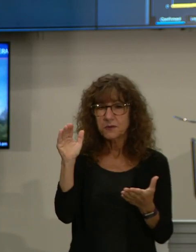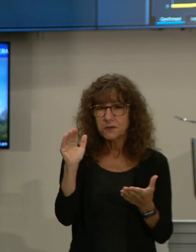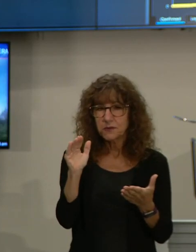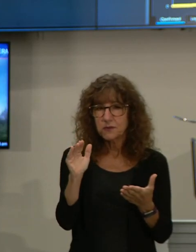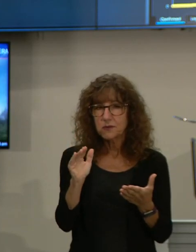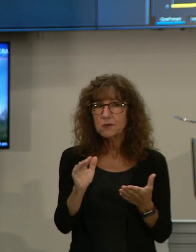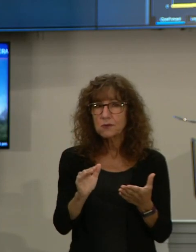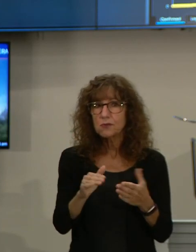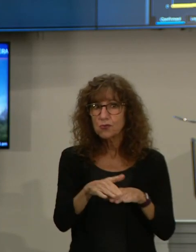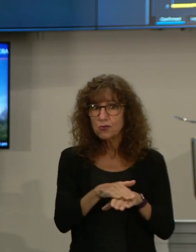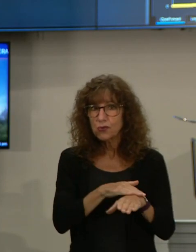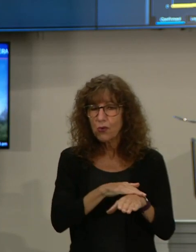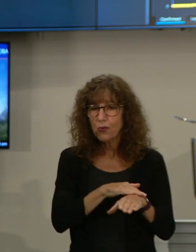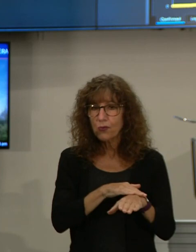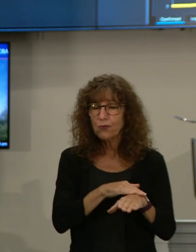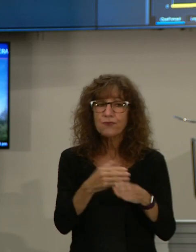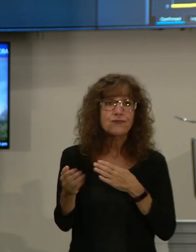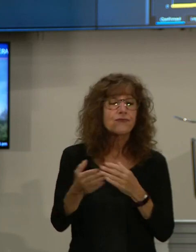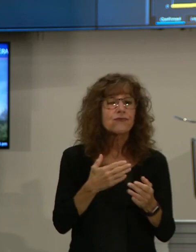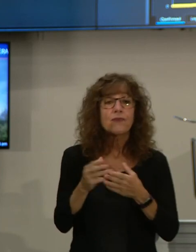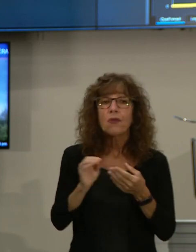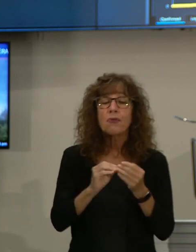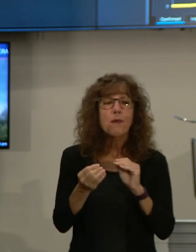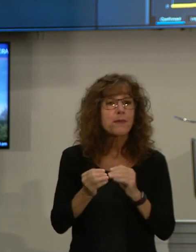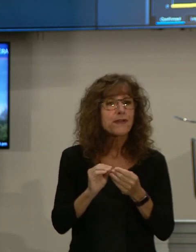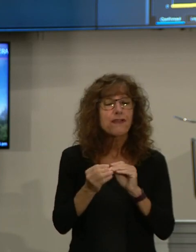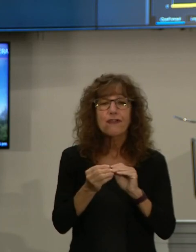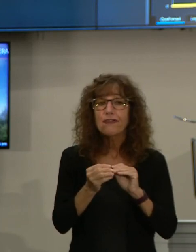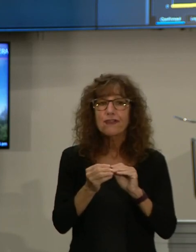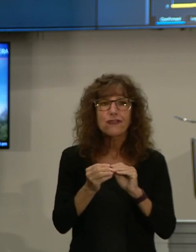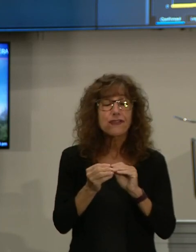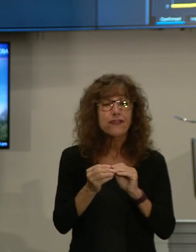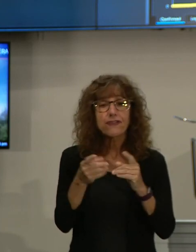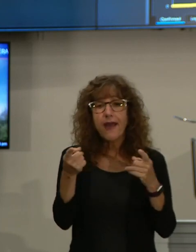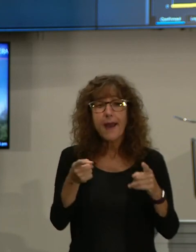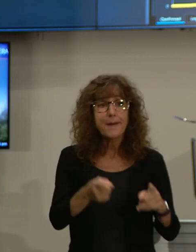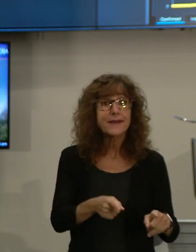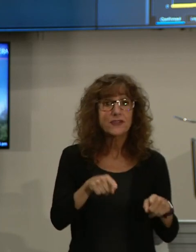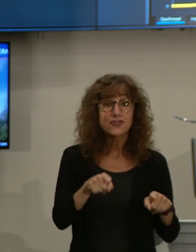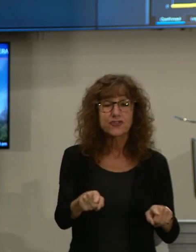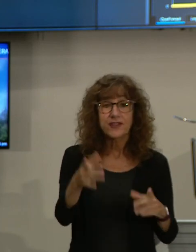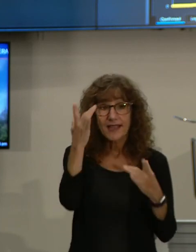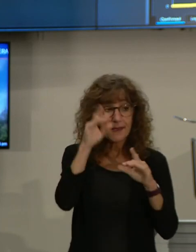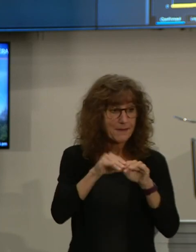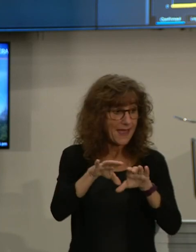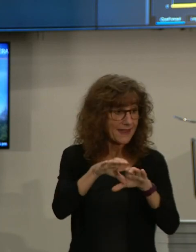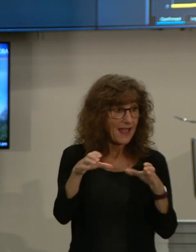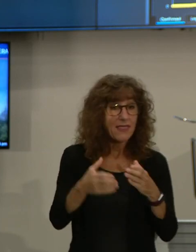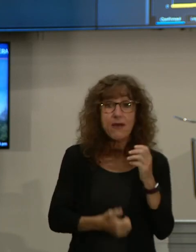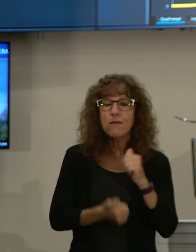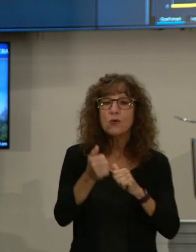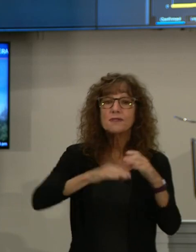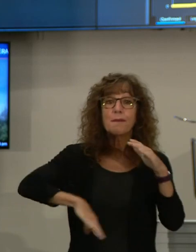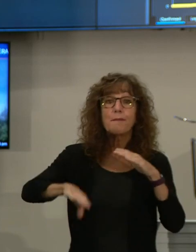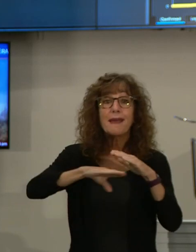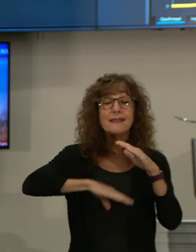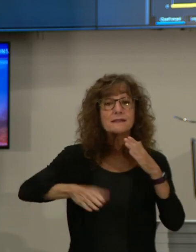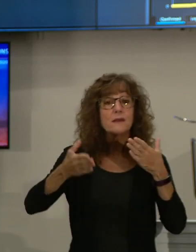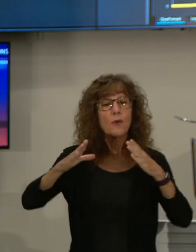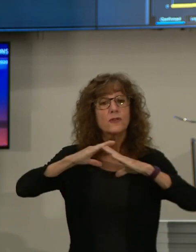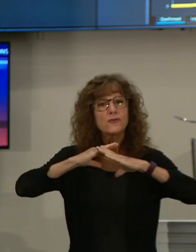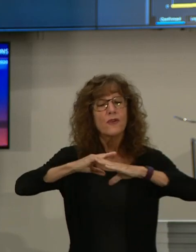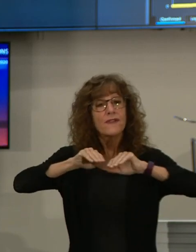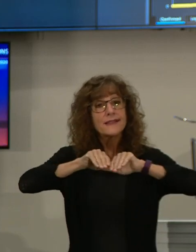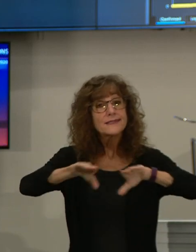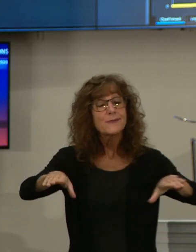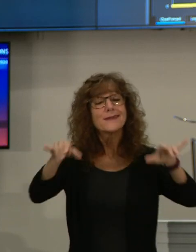get there. No matter what the numbers look like at a particular time during this pandemic, the most basic protocol for preventing